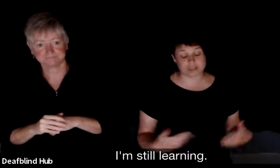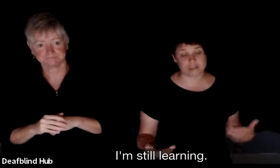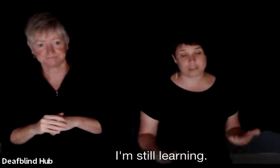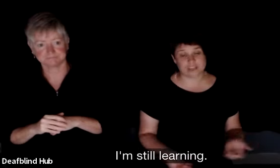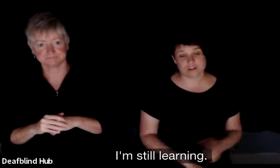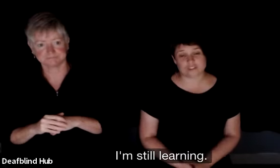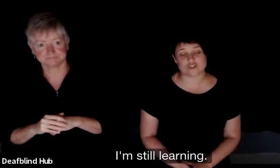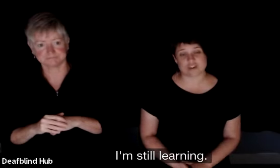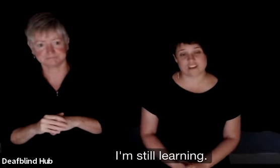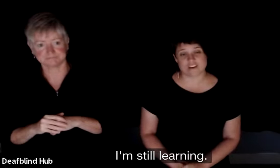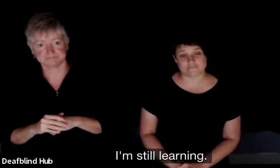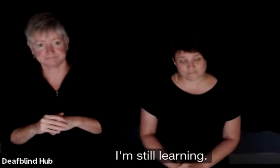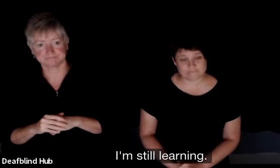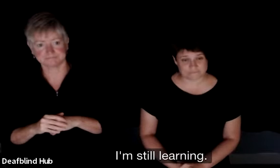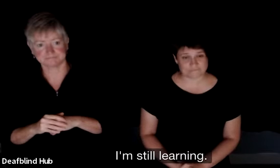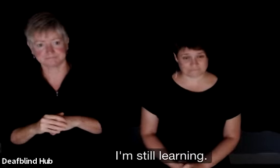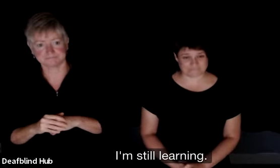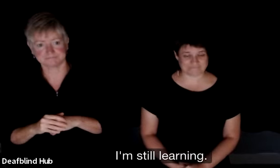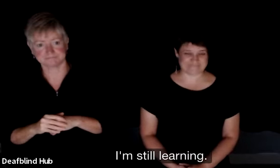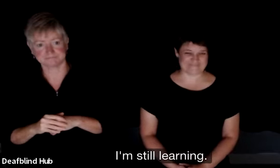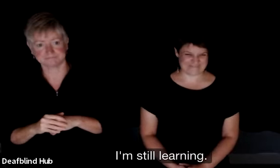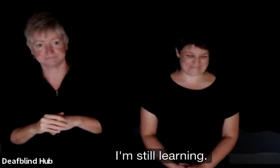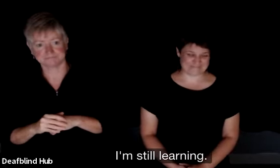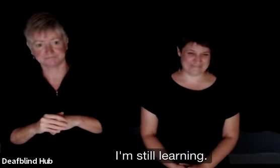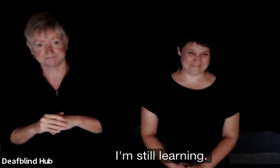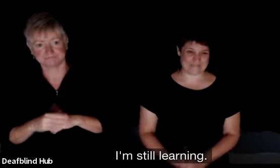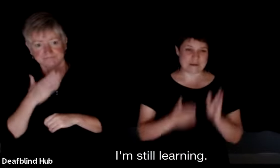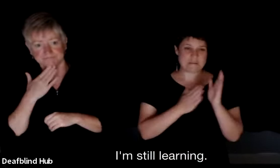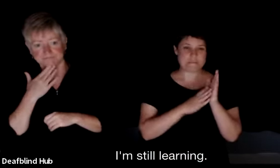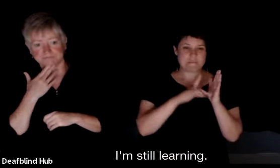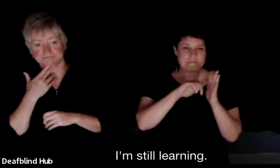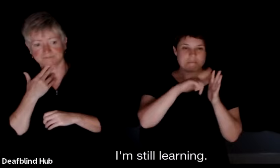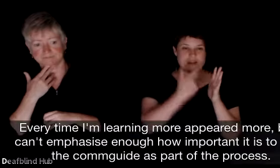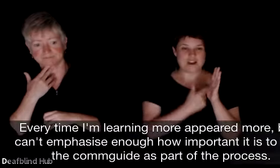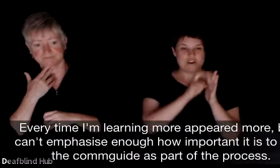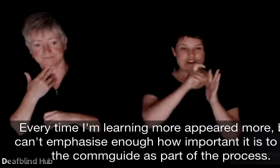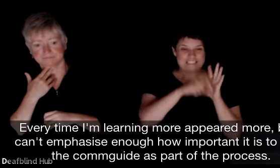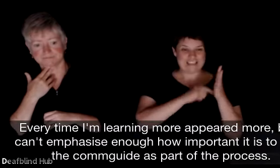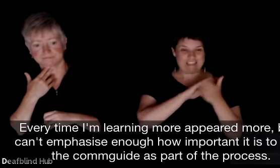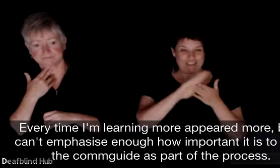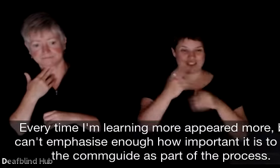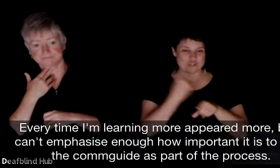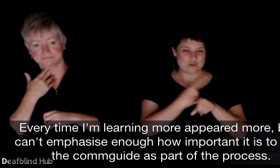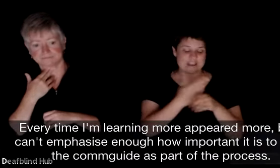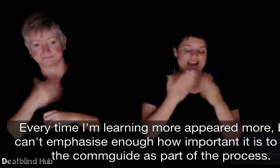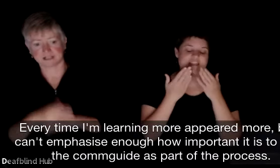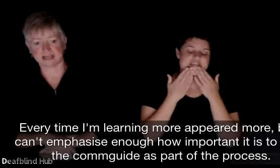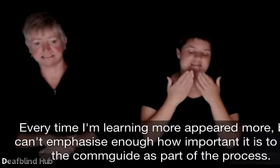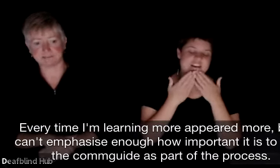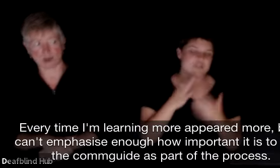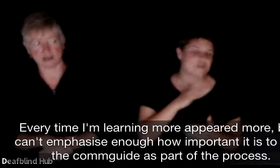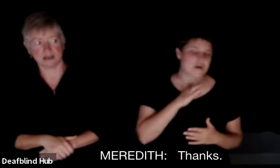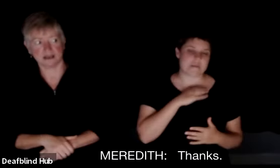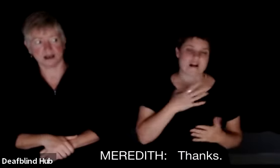deafblind community across Australia. Thanks, Paula. I totally agree